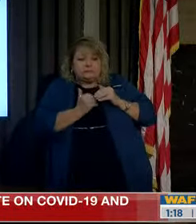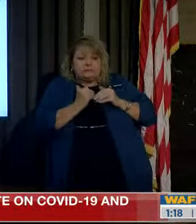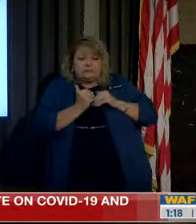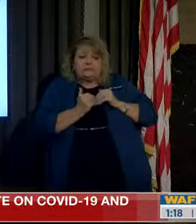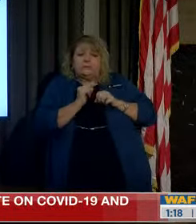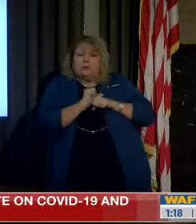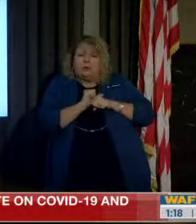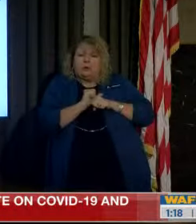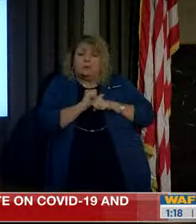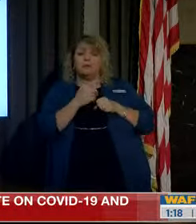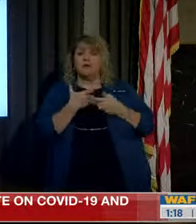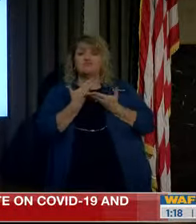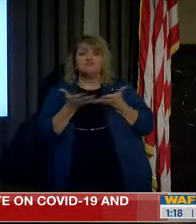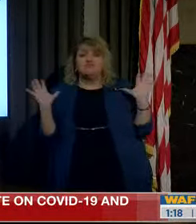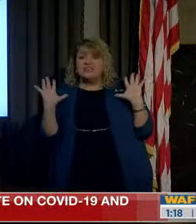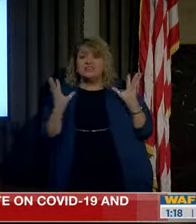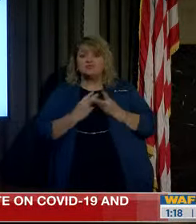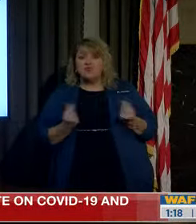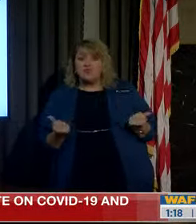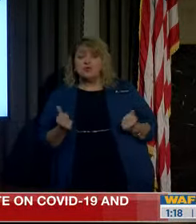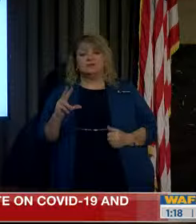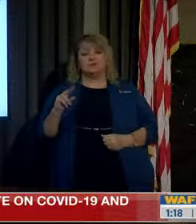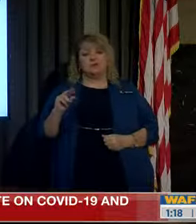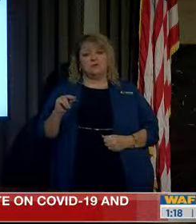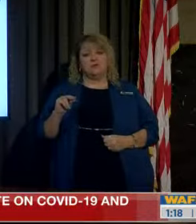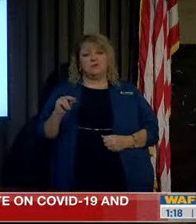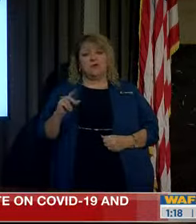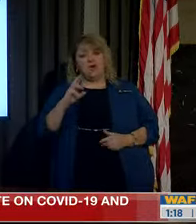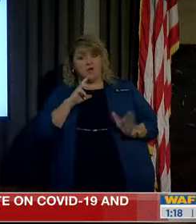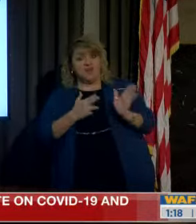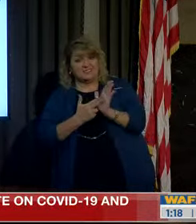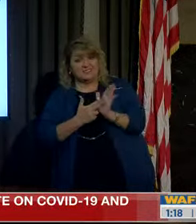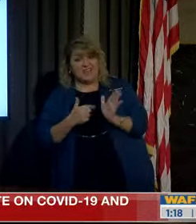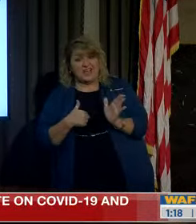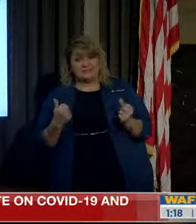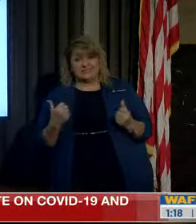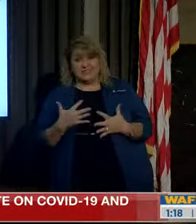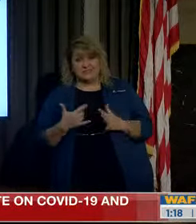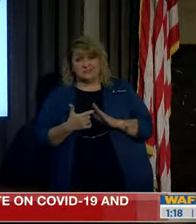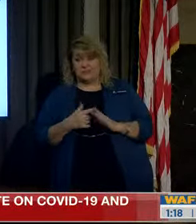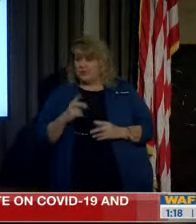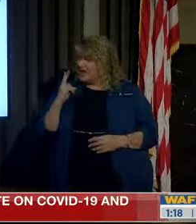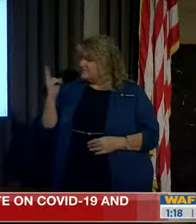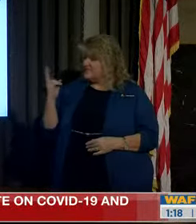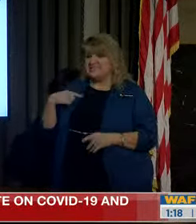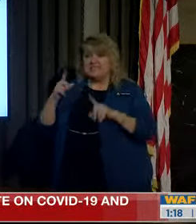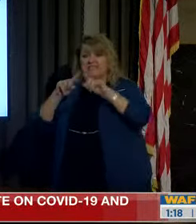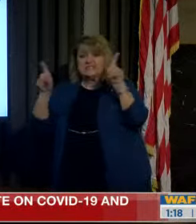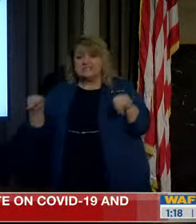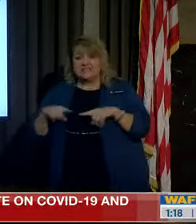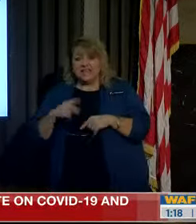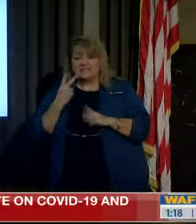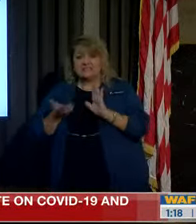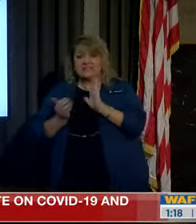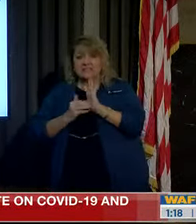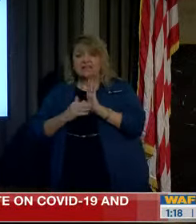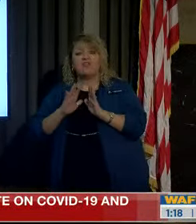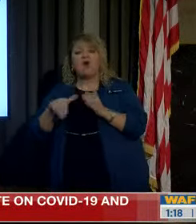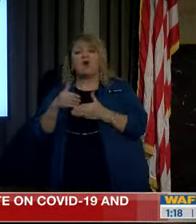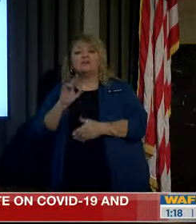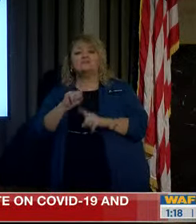woods yet. I'll tell you, we'll spare you the time to go through each of these slides for all 9 of our